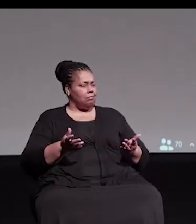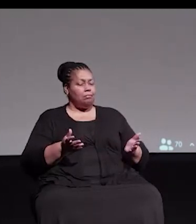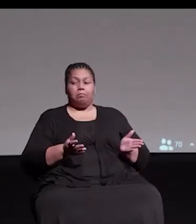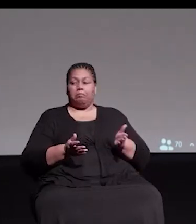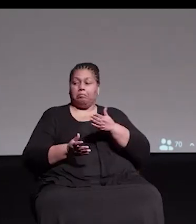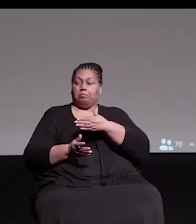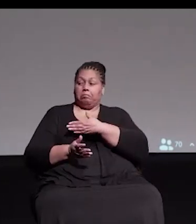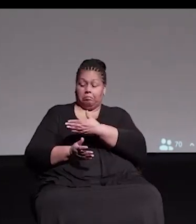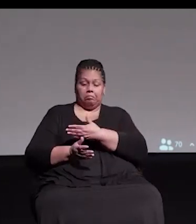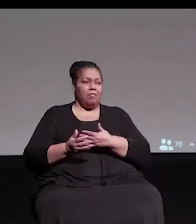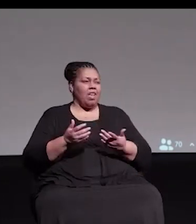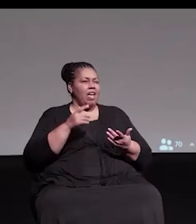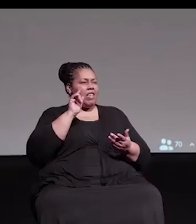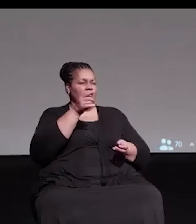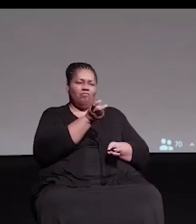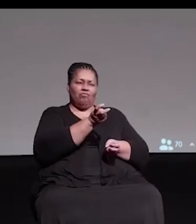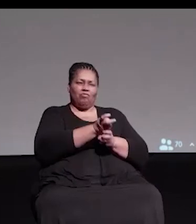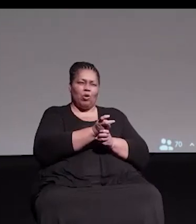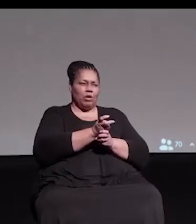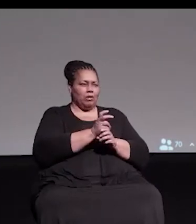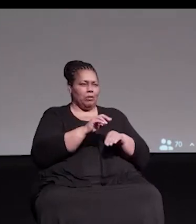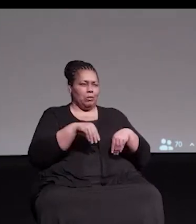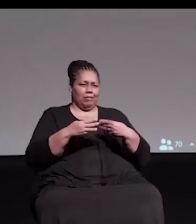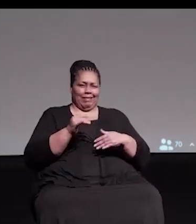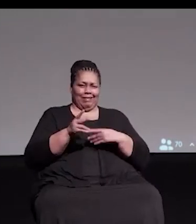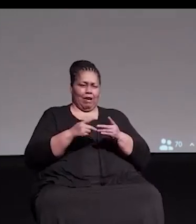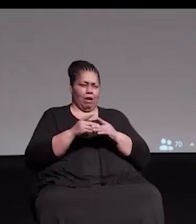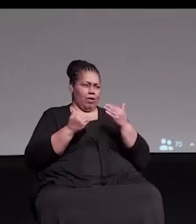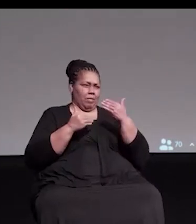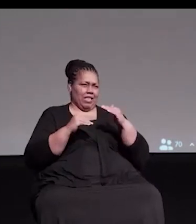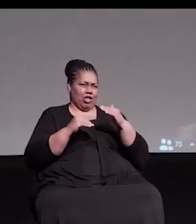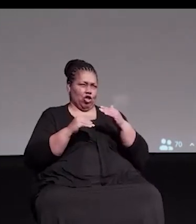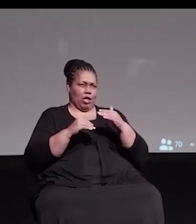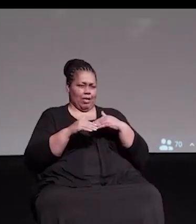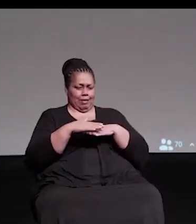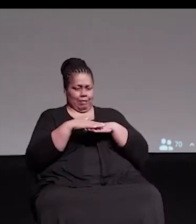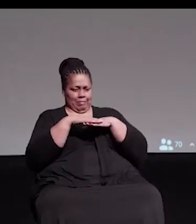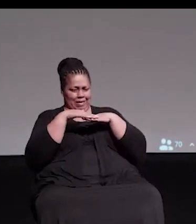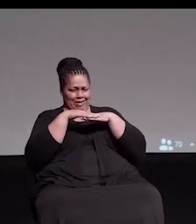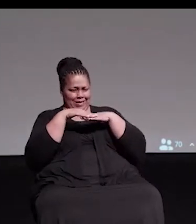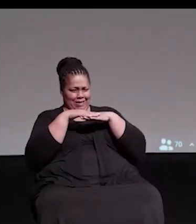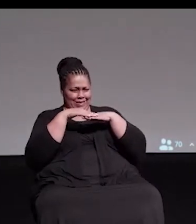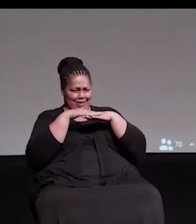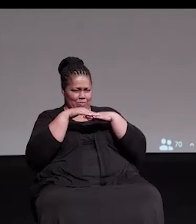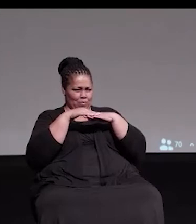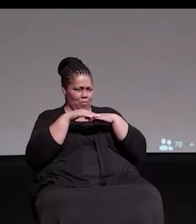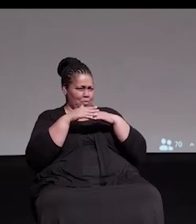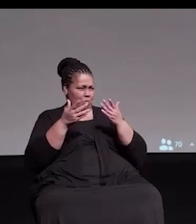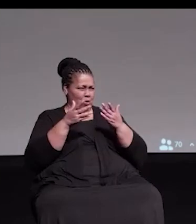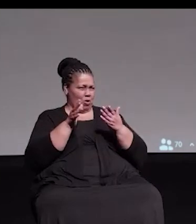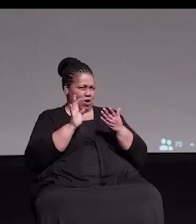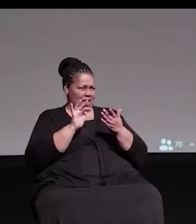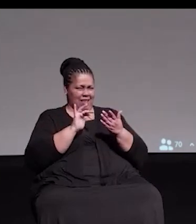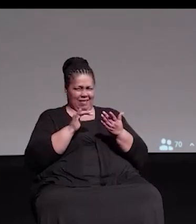It's hard to make those limitations too. I've been on both sides of line, like coming